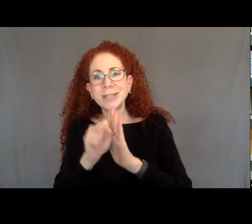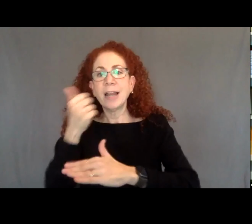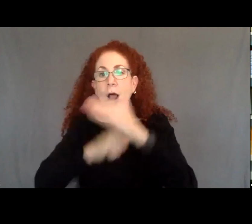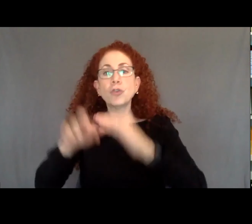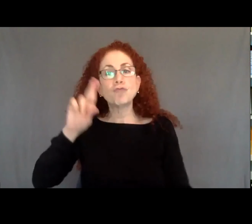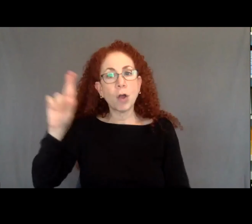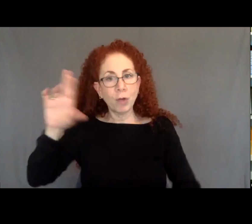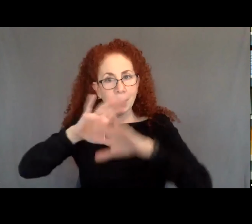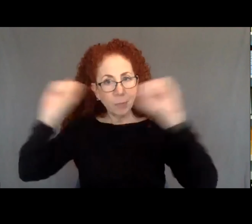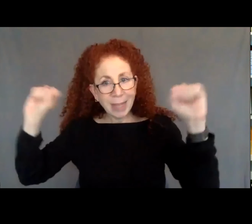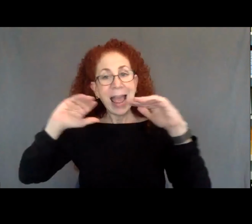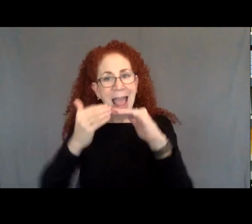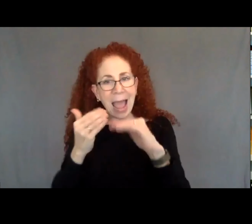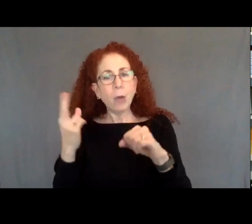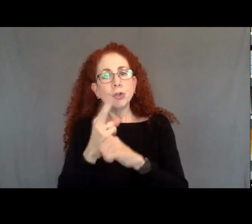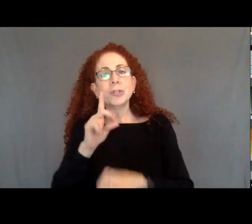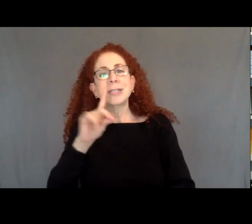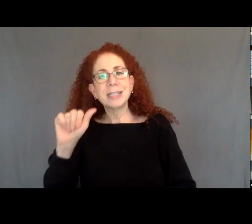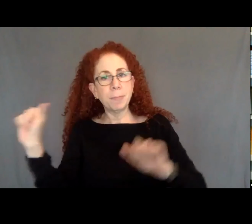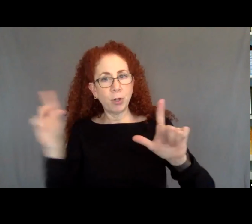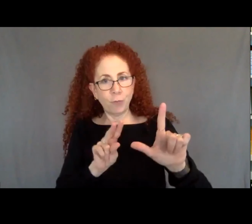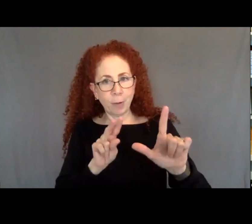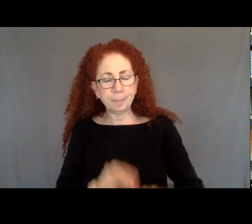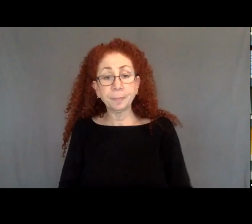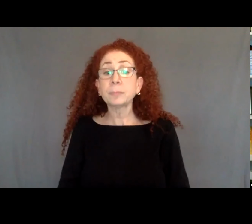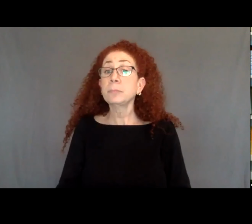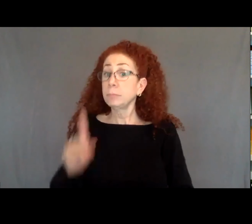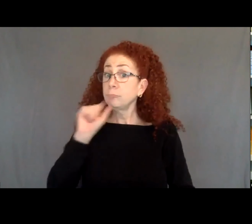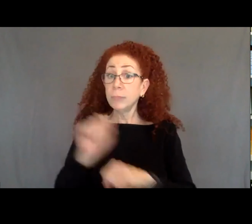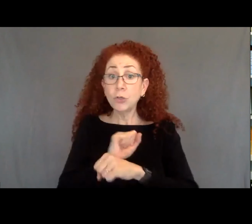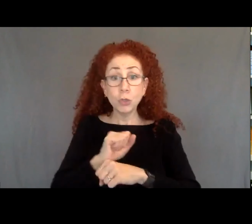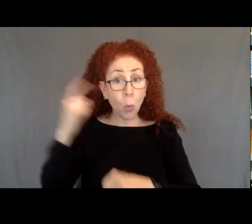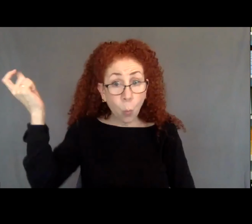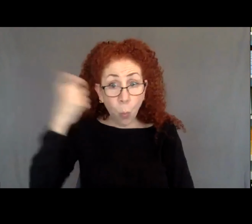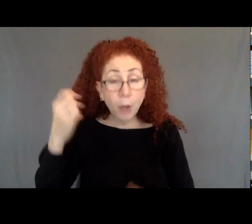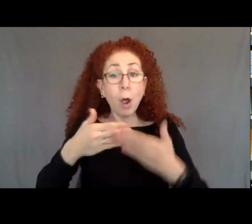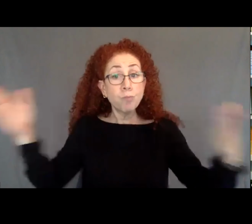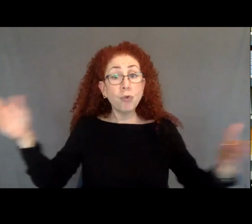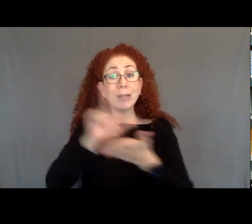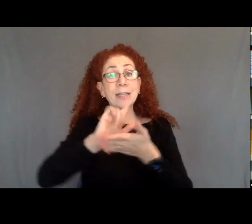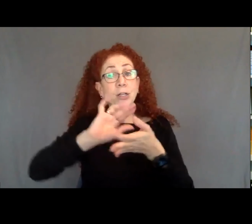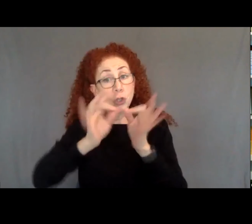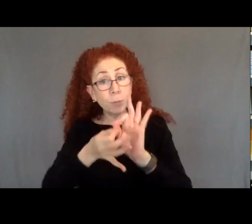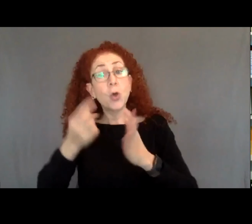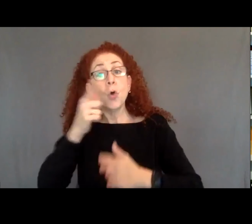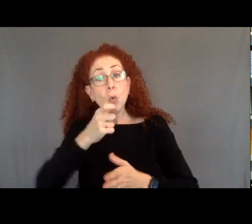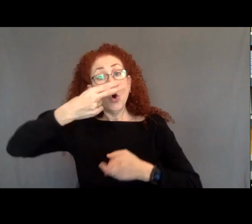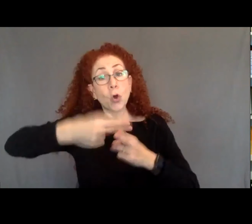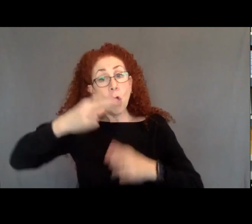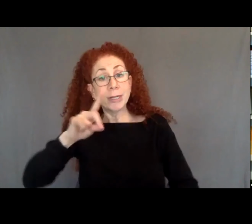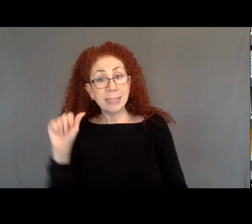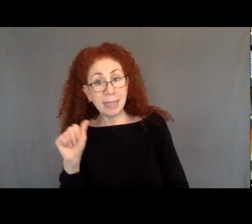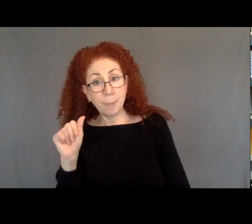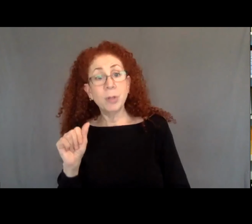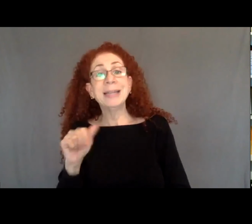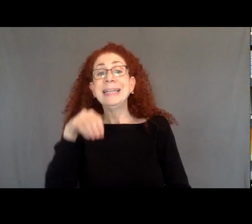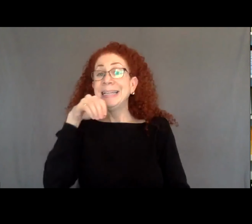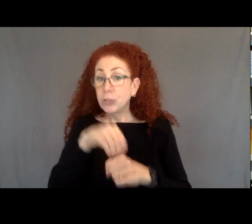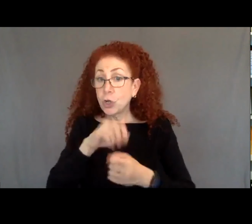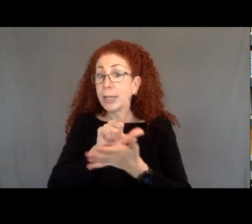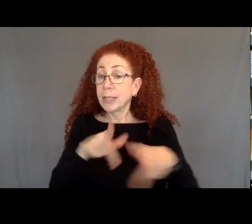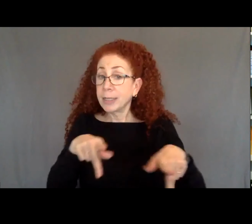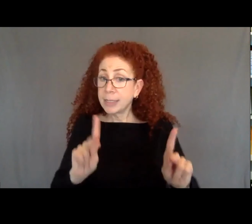presidency through the employment of a disability frame. Indeed, they sought and won a broader legal interpretation of who counted as disabled, which in turn legally entitled